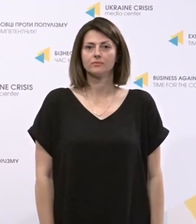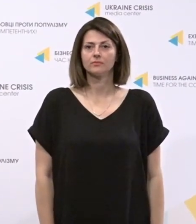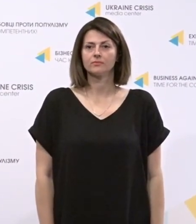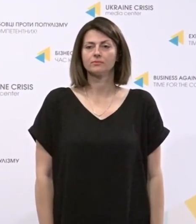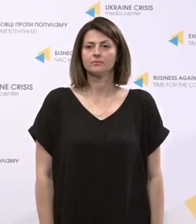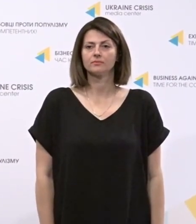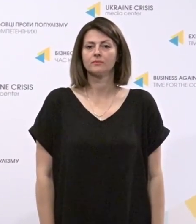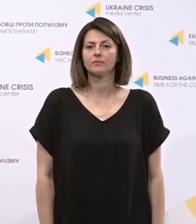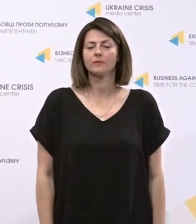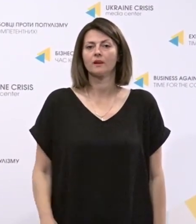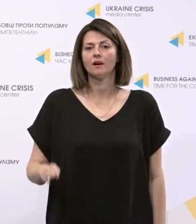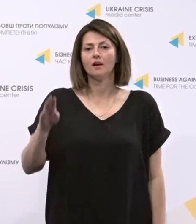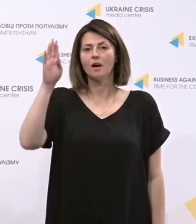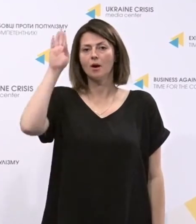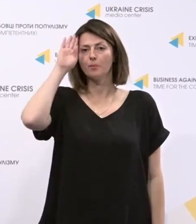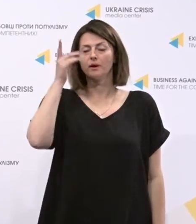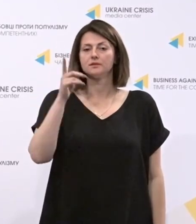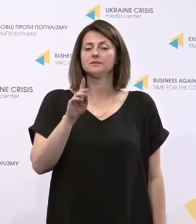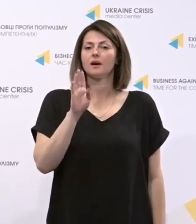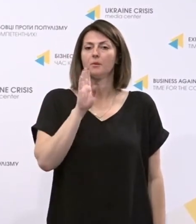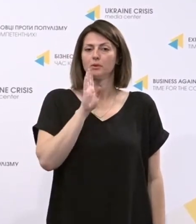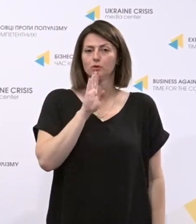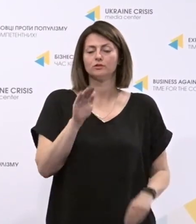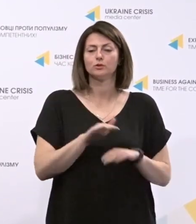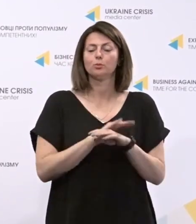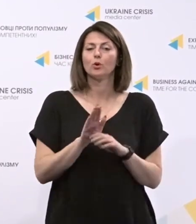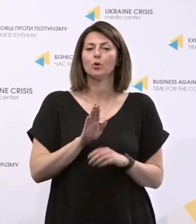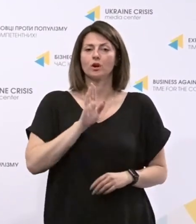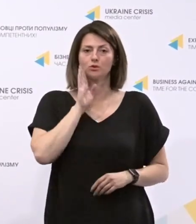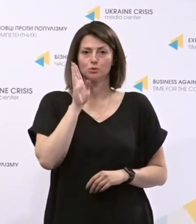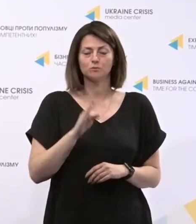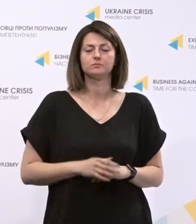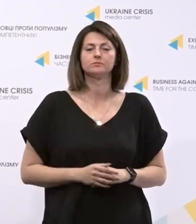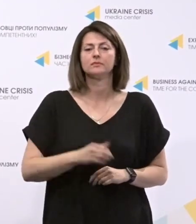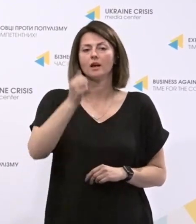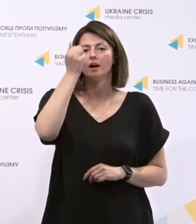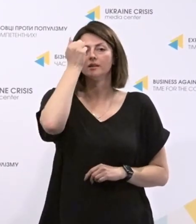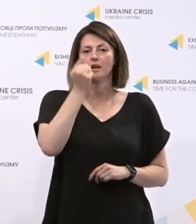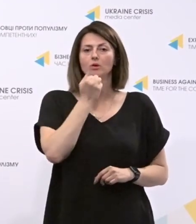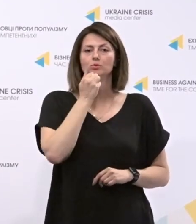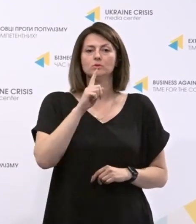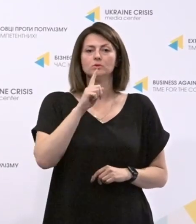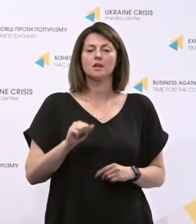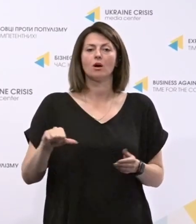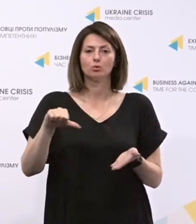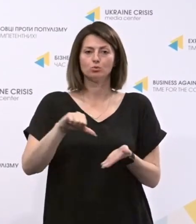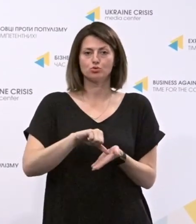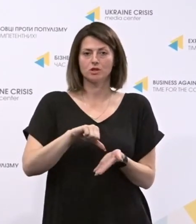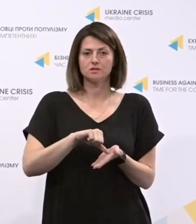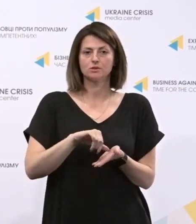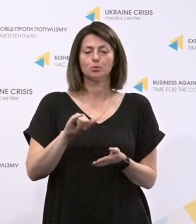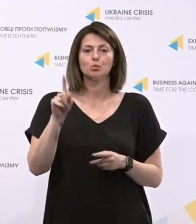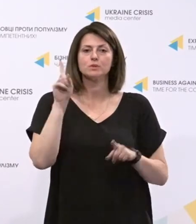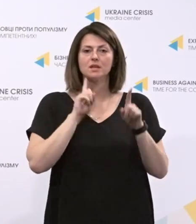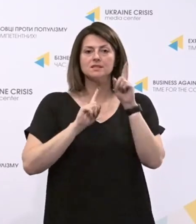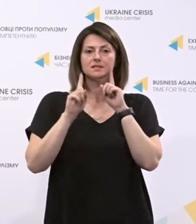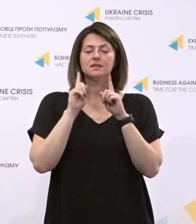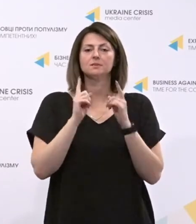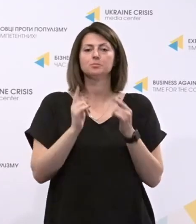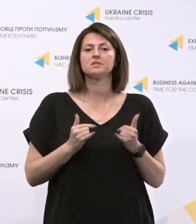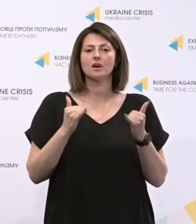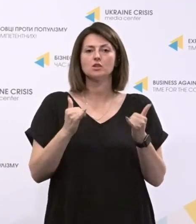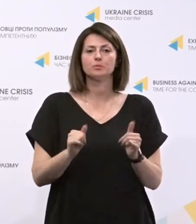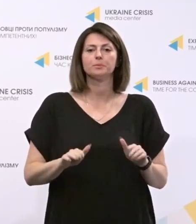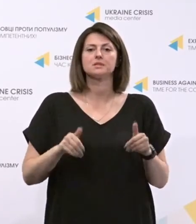Ladies and gentlemen, good morning. Thank you for attending the launch of the 22nd quarterly report of